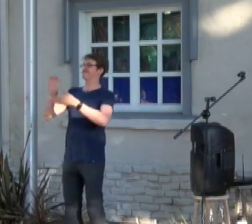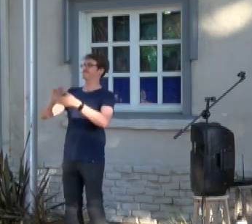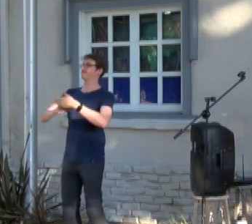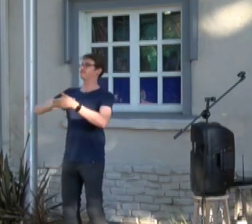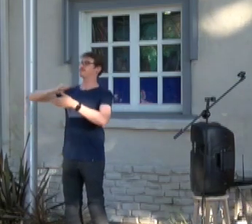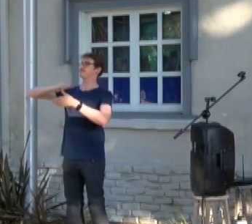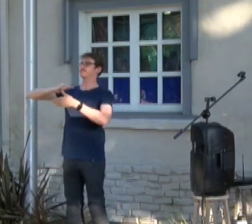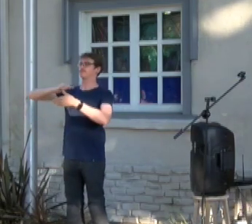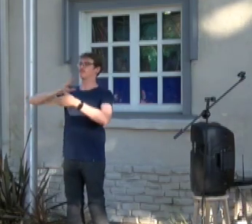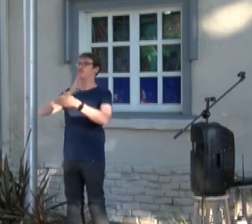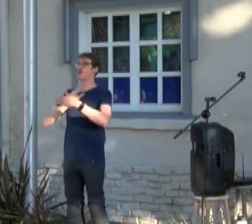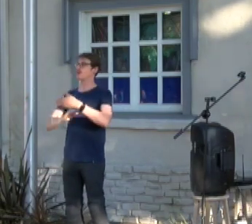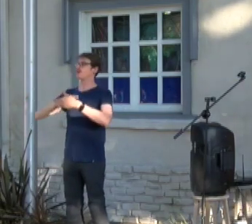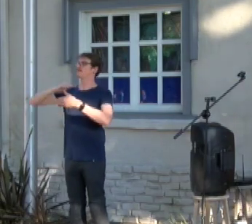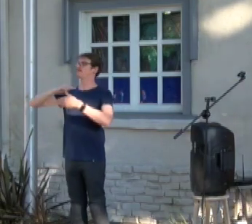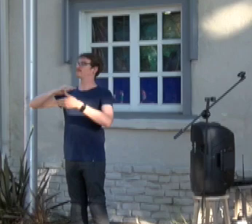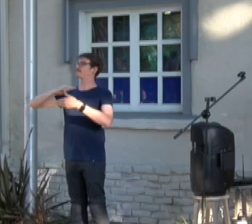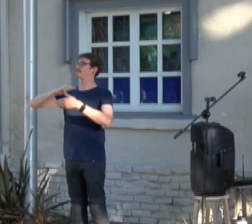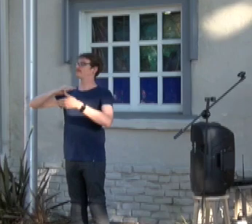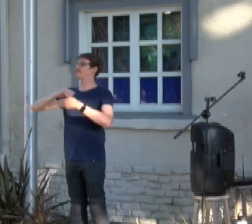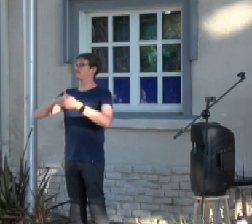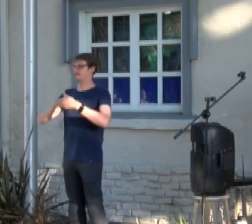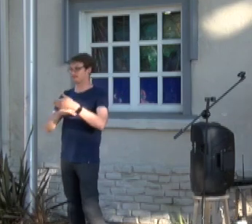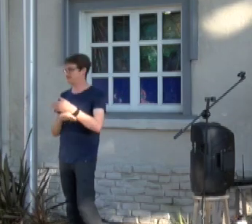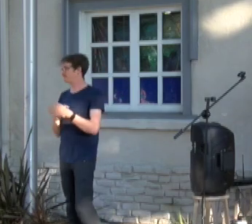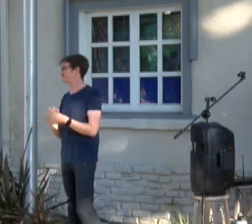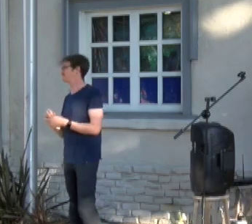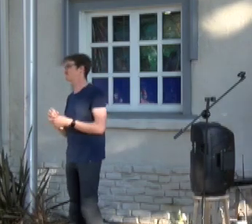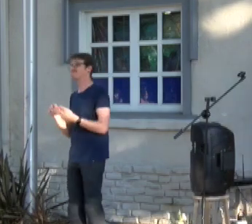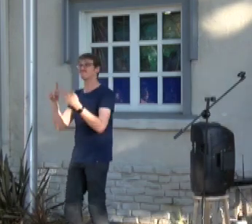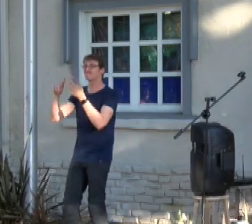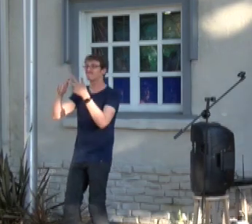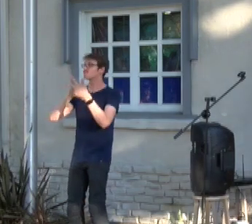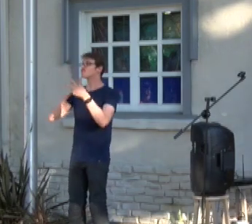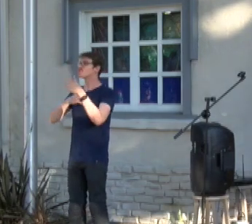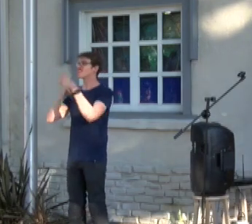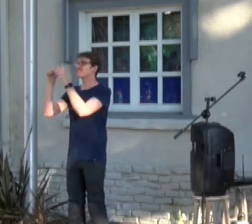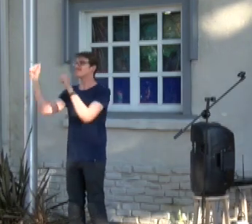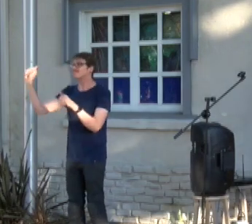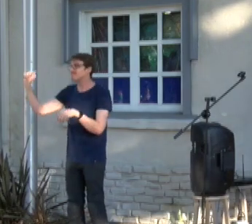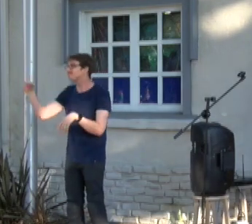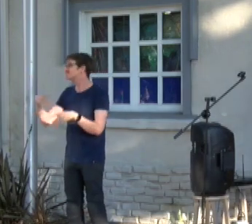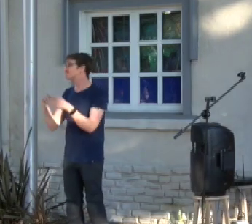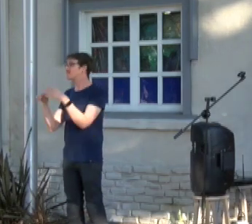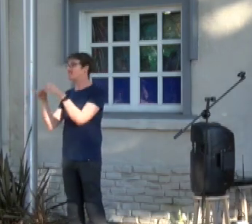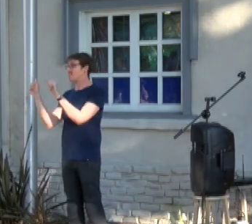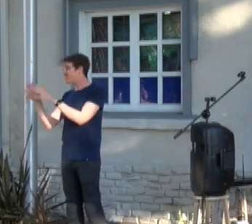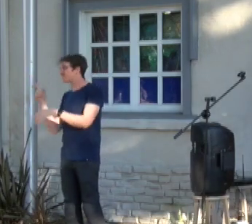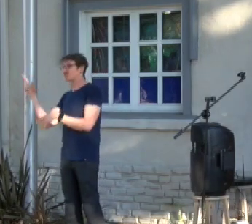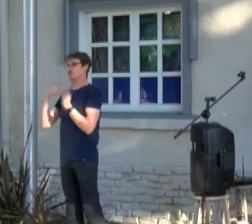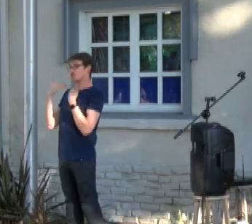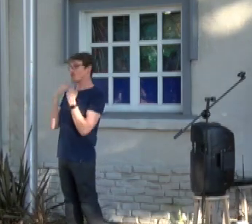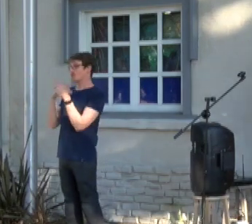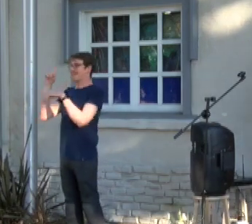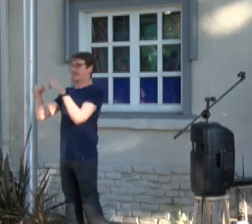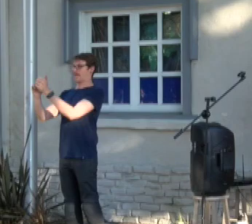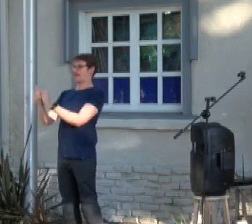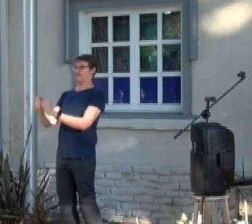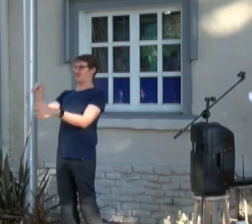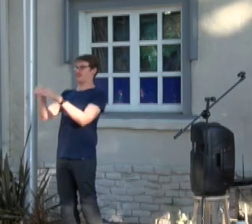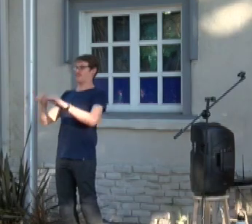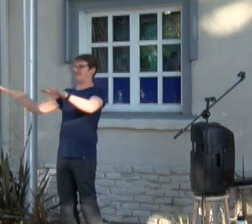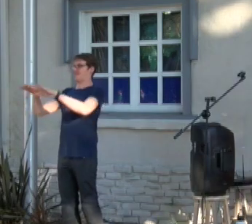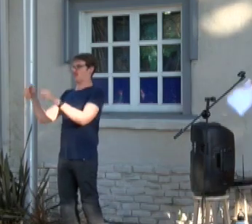behind that dam. Trans athletes, trans youth athletes cannot compete, they cannot take the field